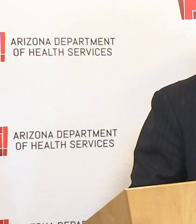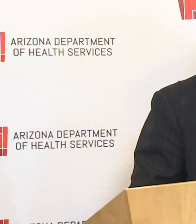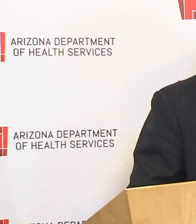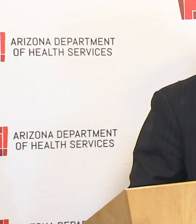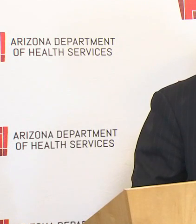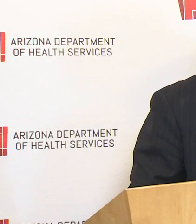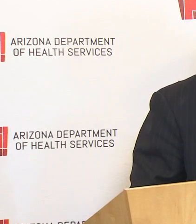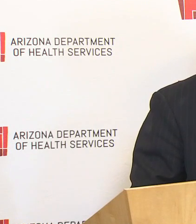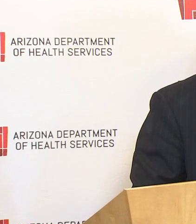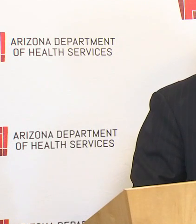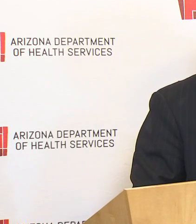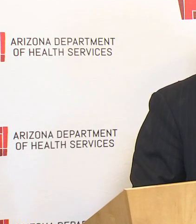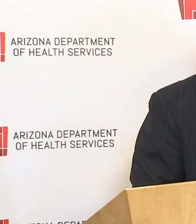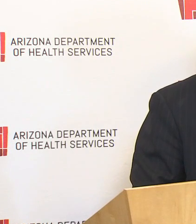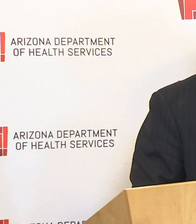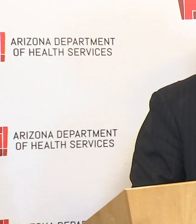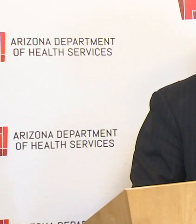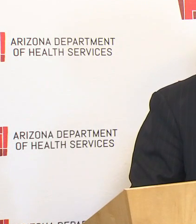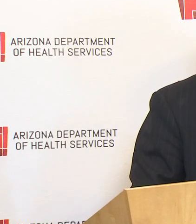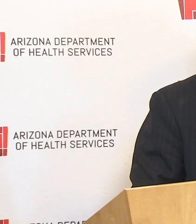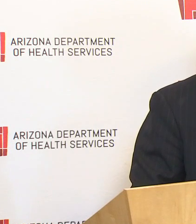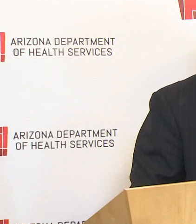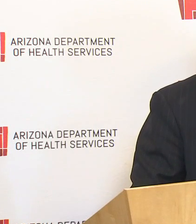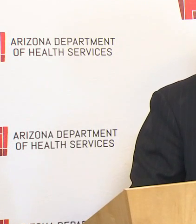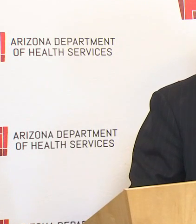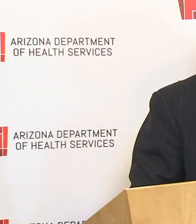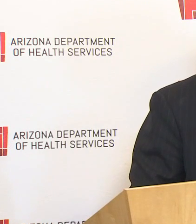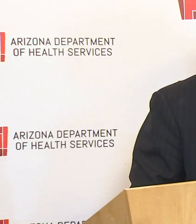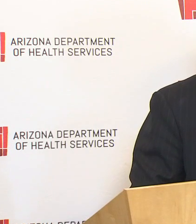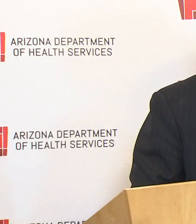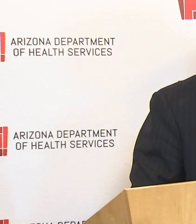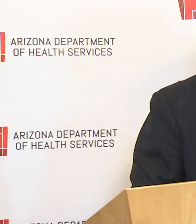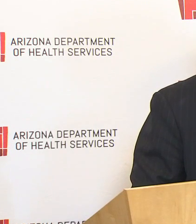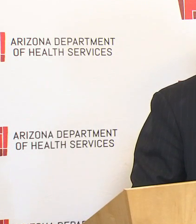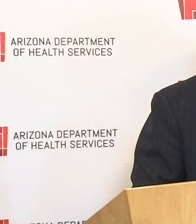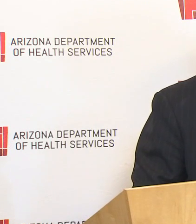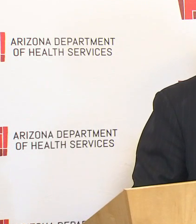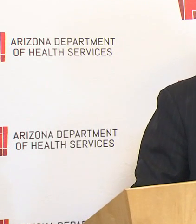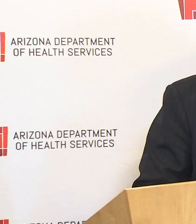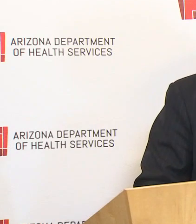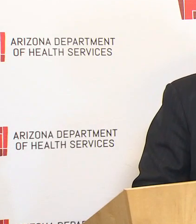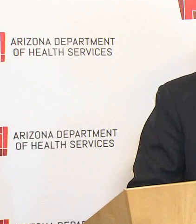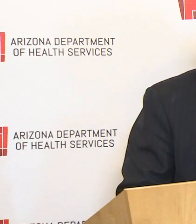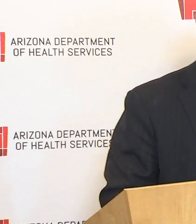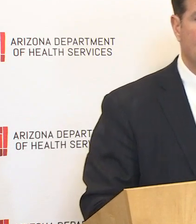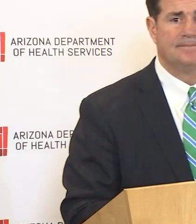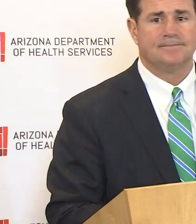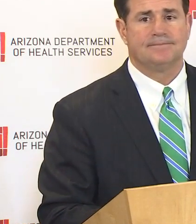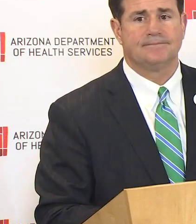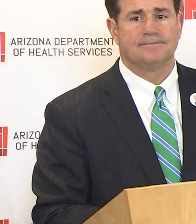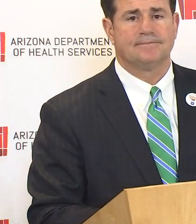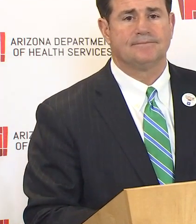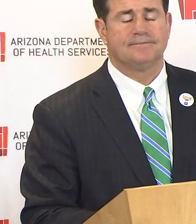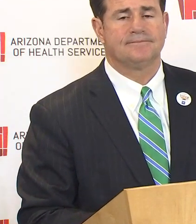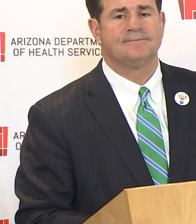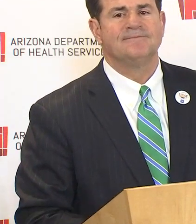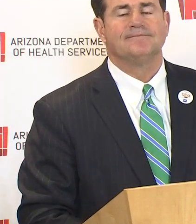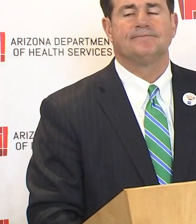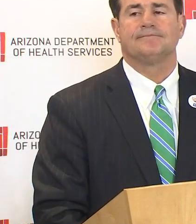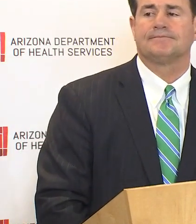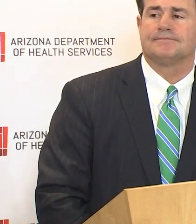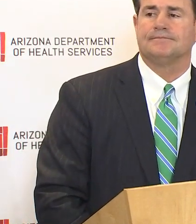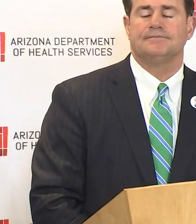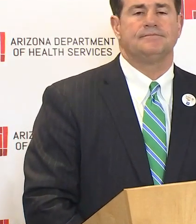And we are prepared to care for them in time of need. Maria, did you have a question? Can I just follow up with Dr.